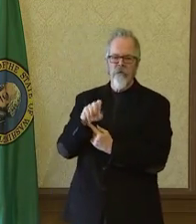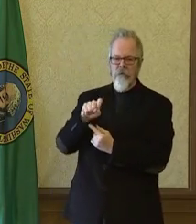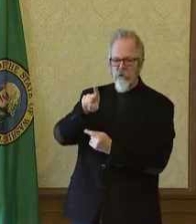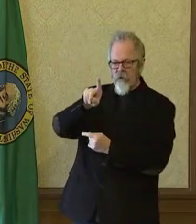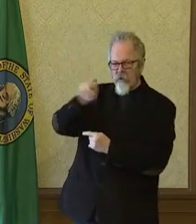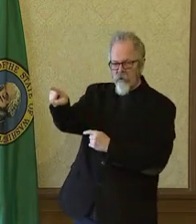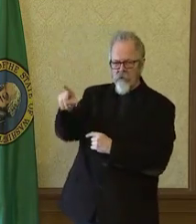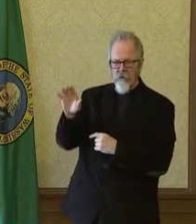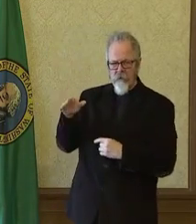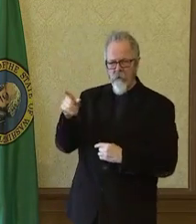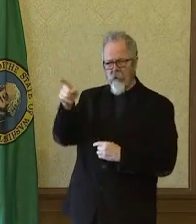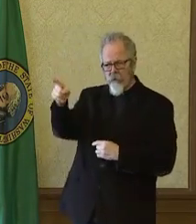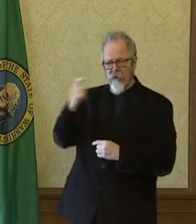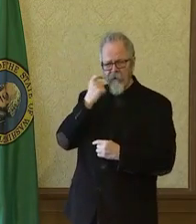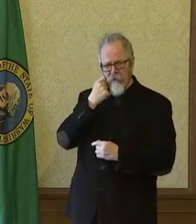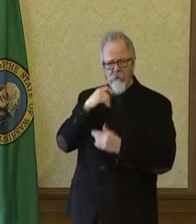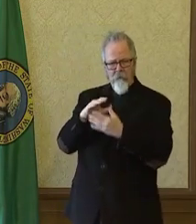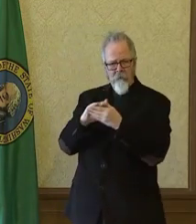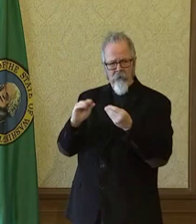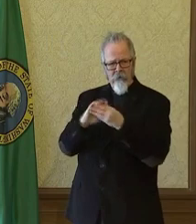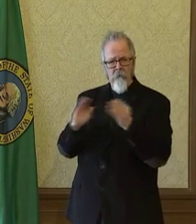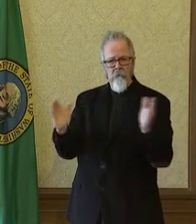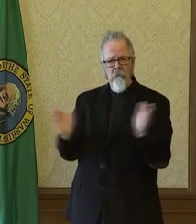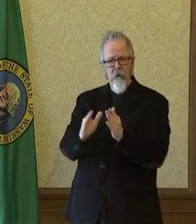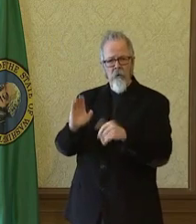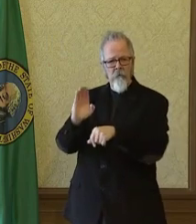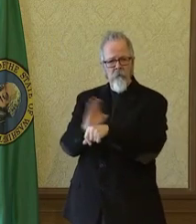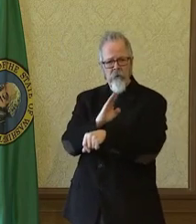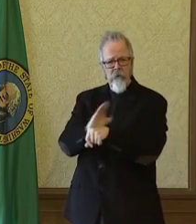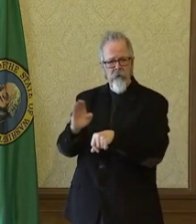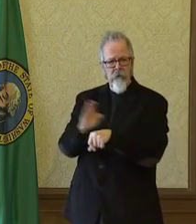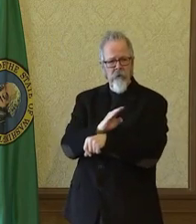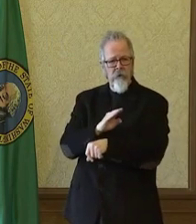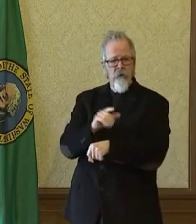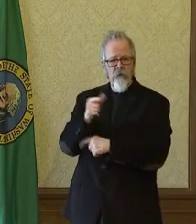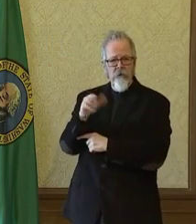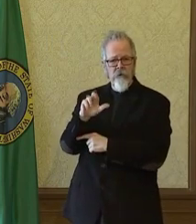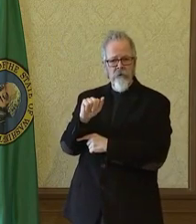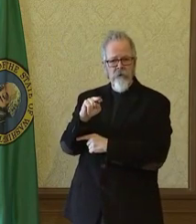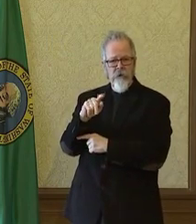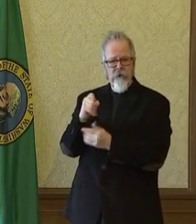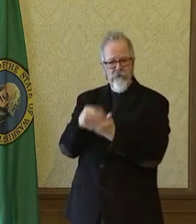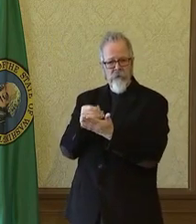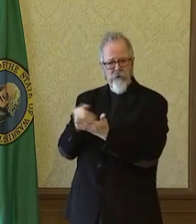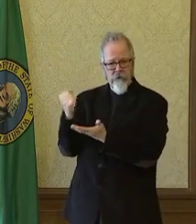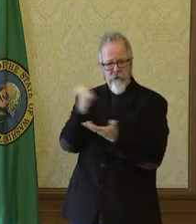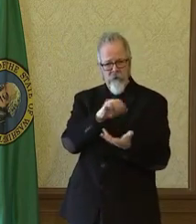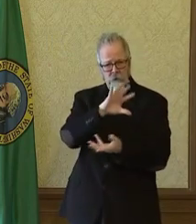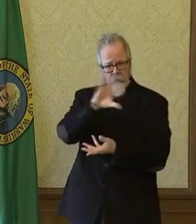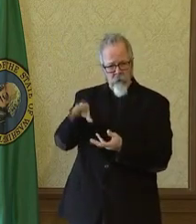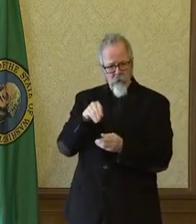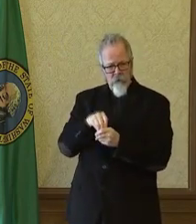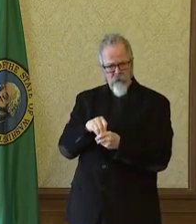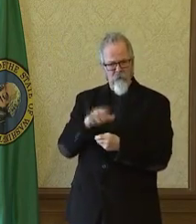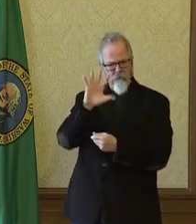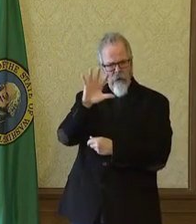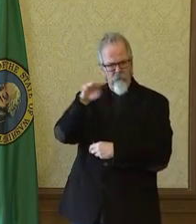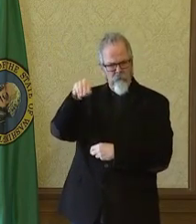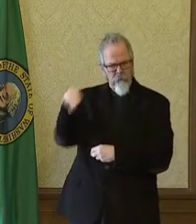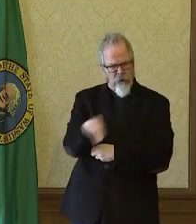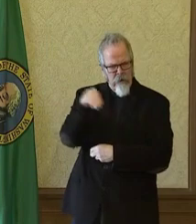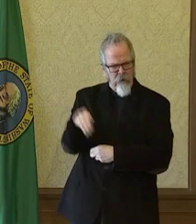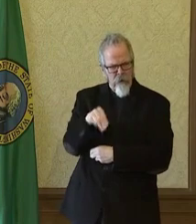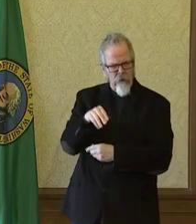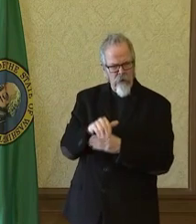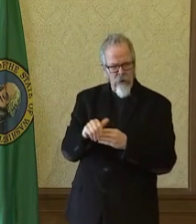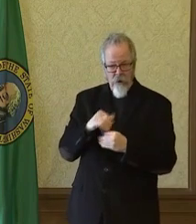number considering the need. Is there any thought to expanding the amount of money that would be available for such grants? And for